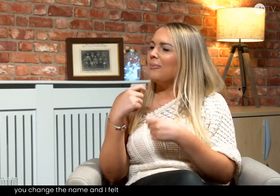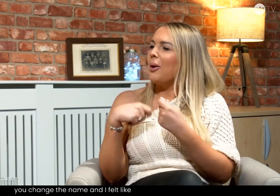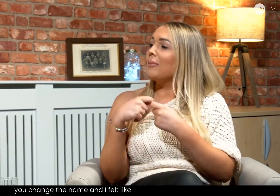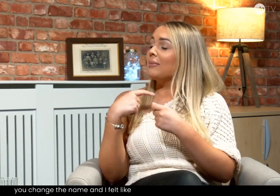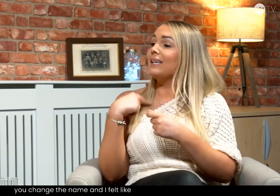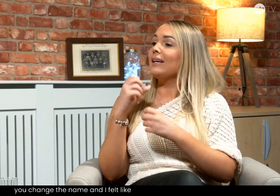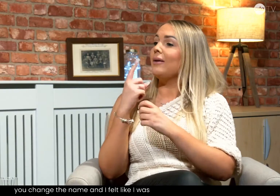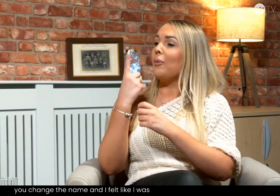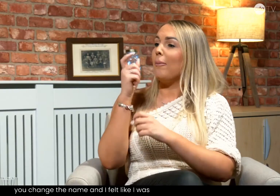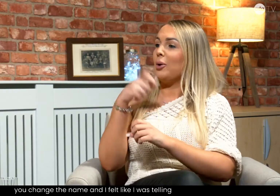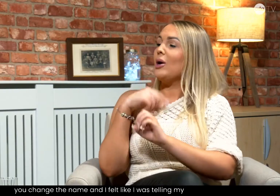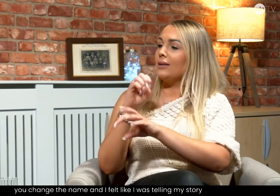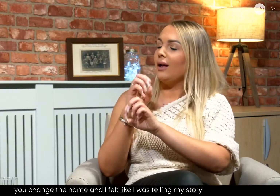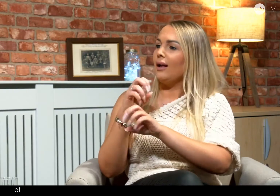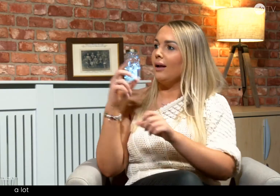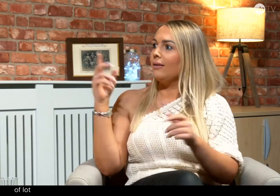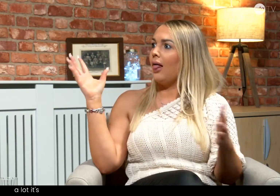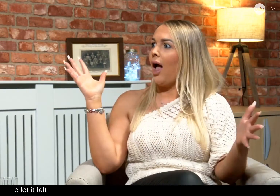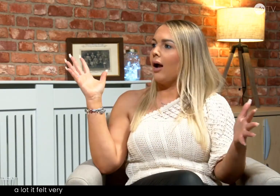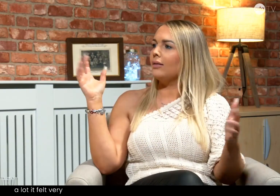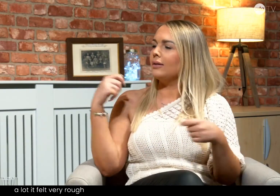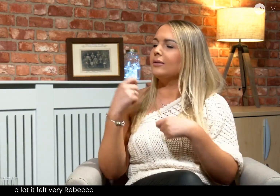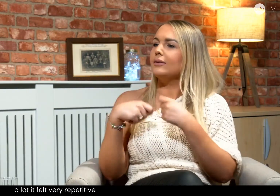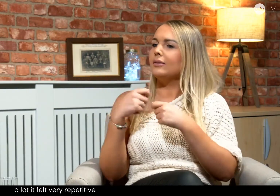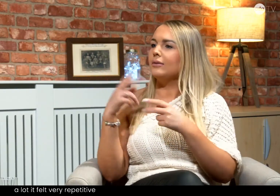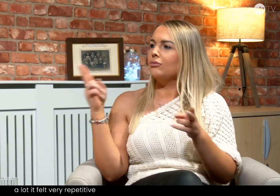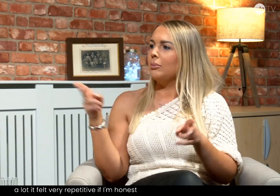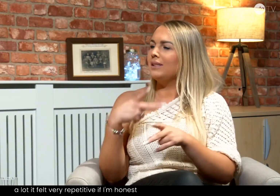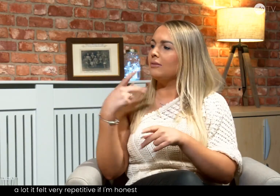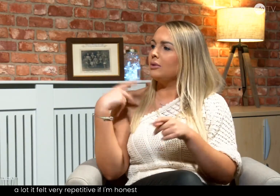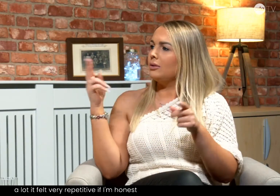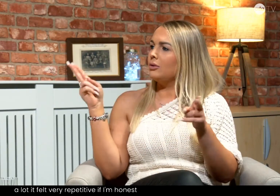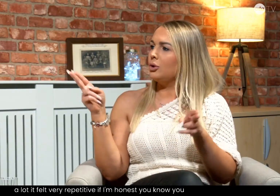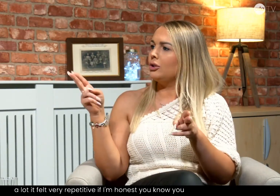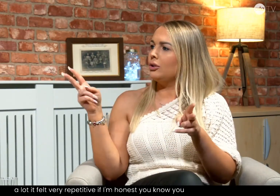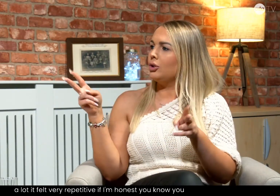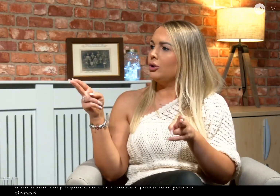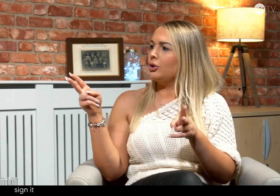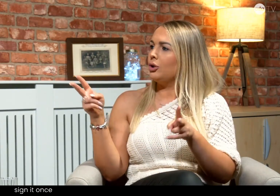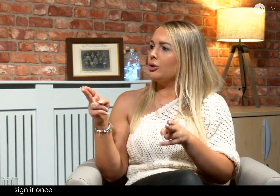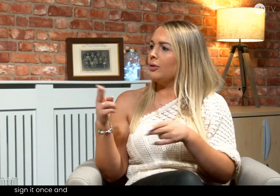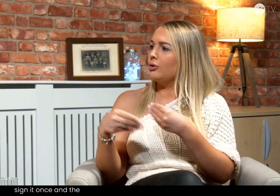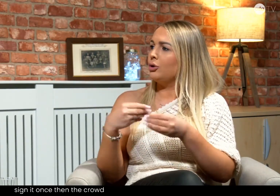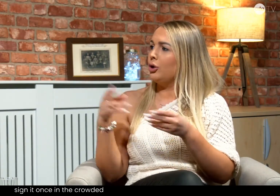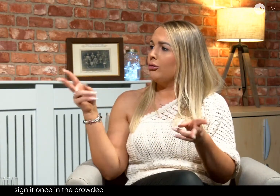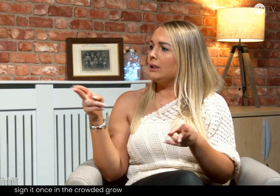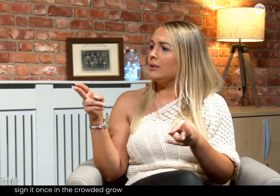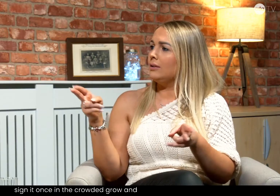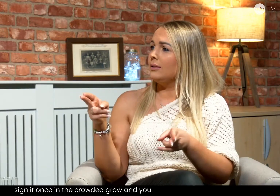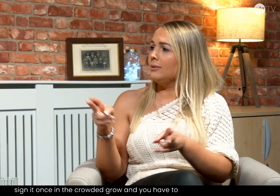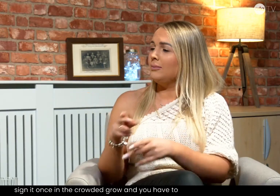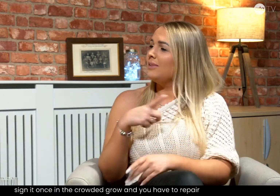lot. It felt very repetitive, if I'm honest. You know, you'd sign it once and then the crowd would grow and you'd have to repeat certain bits.